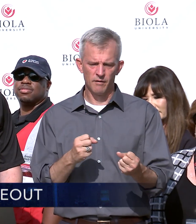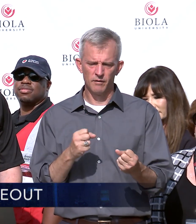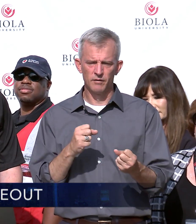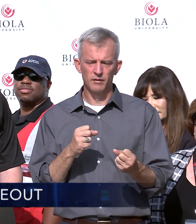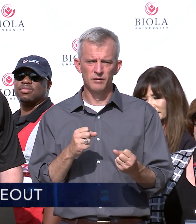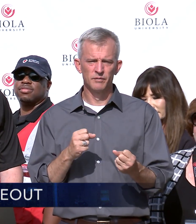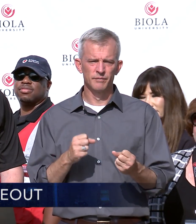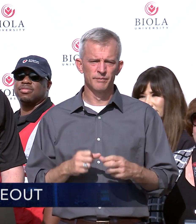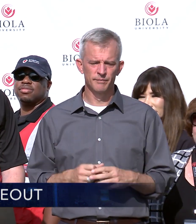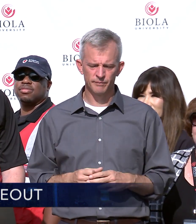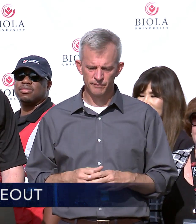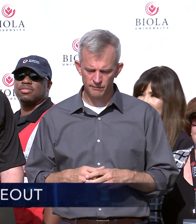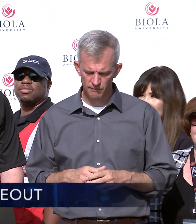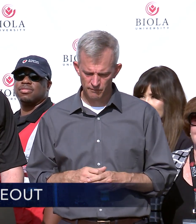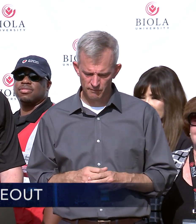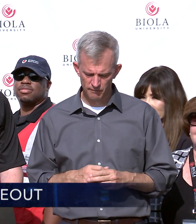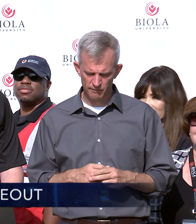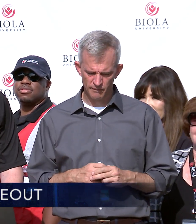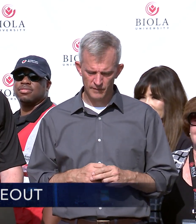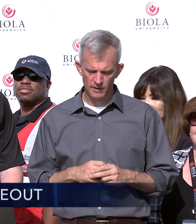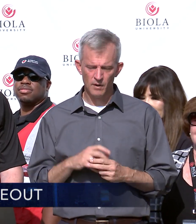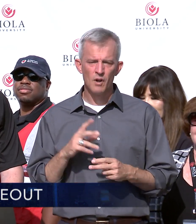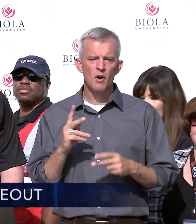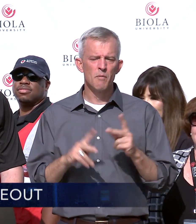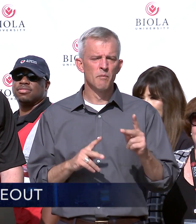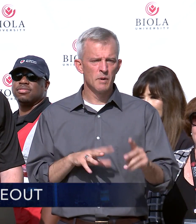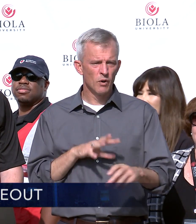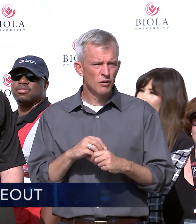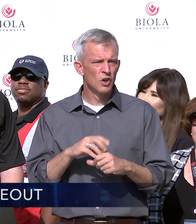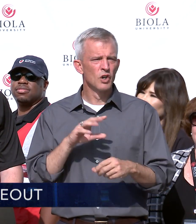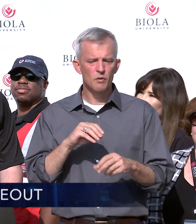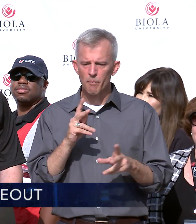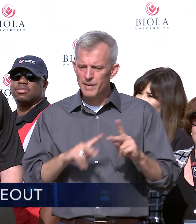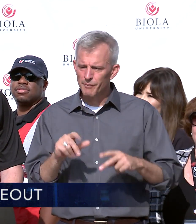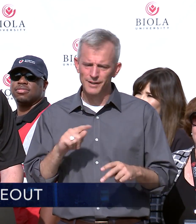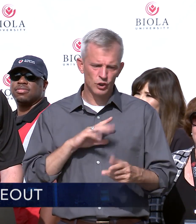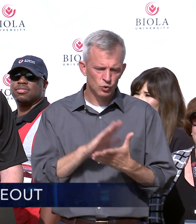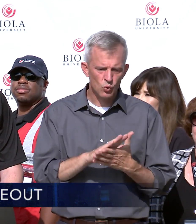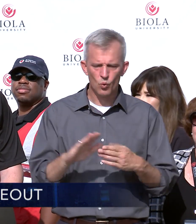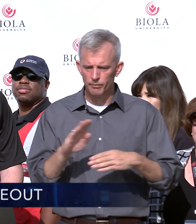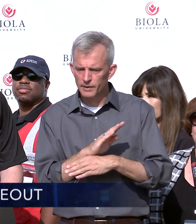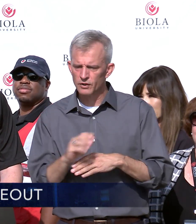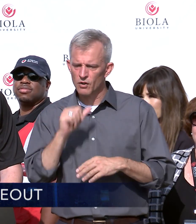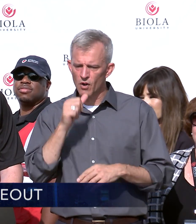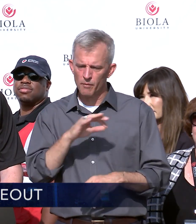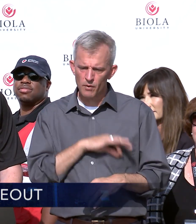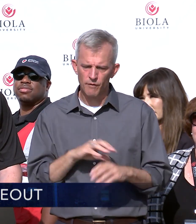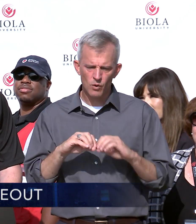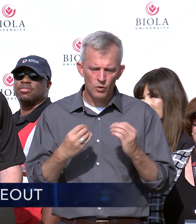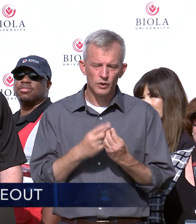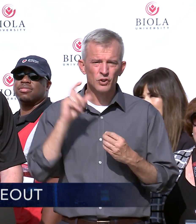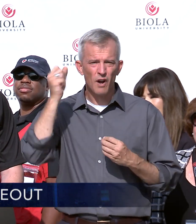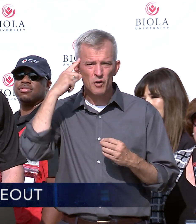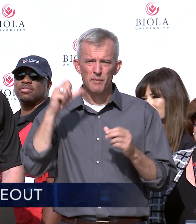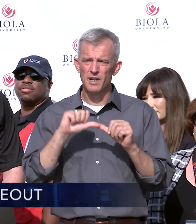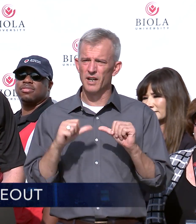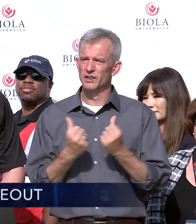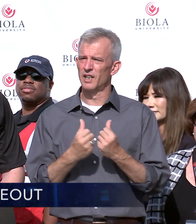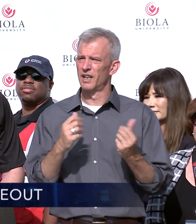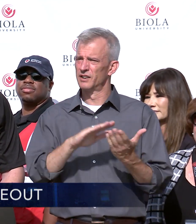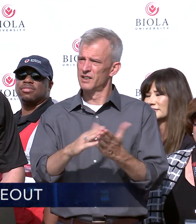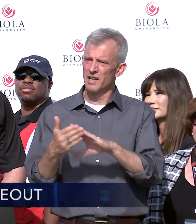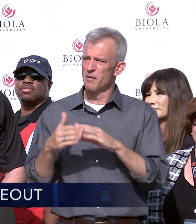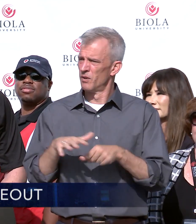big earthquake occurs. Participants include people in schools, businesses, nonprofits, government agencies,